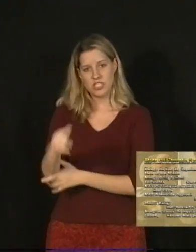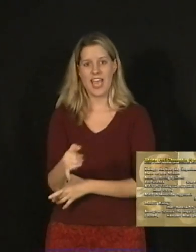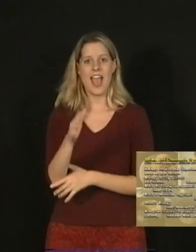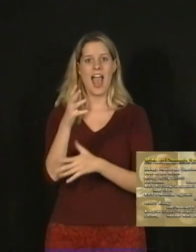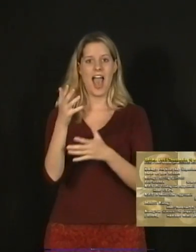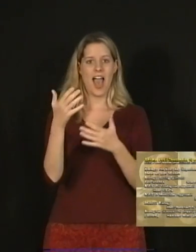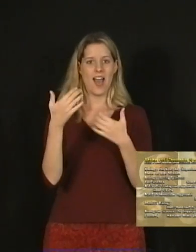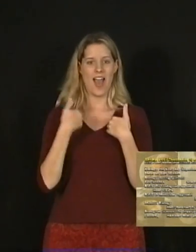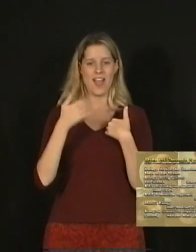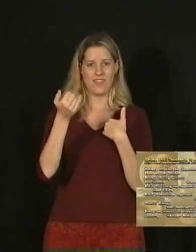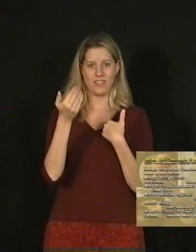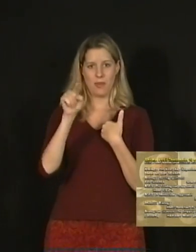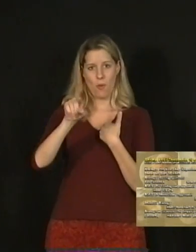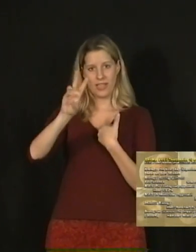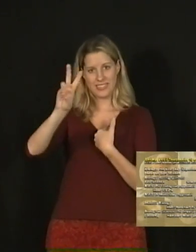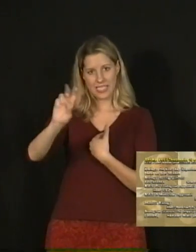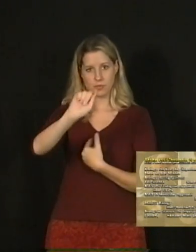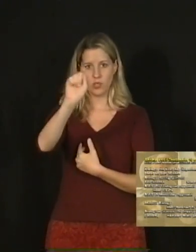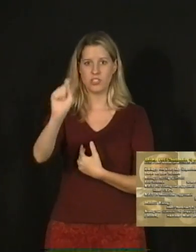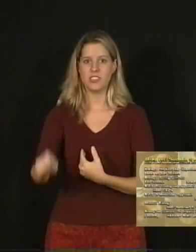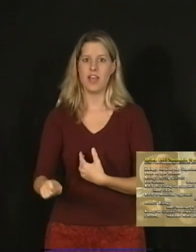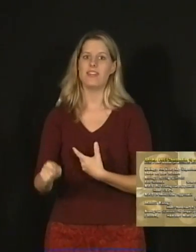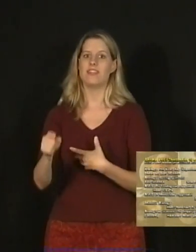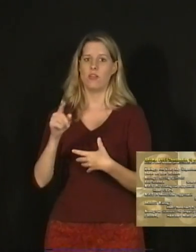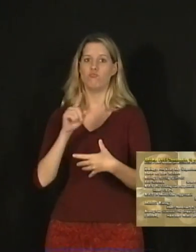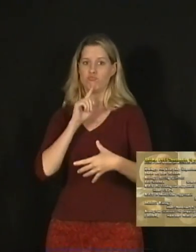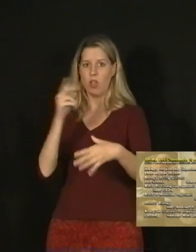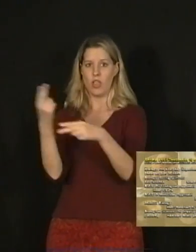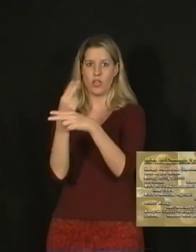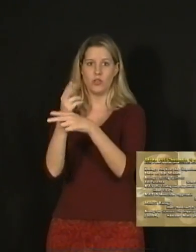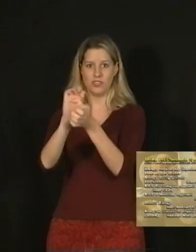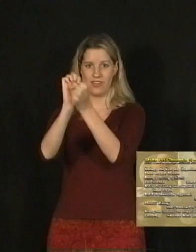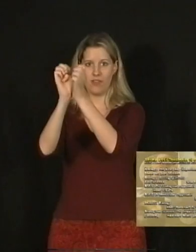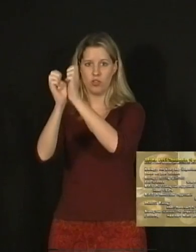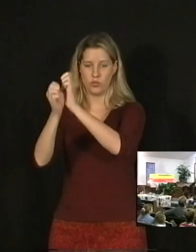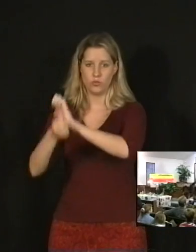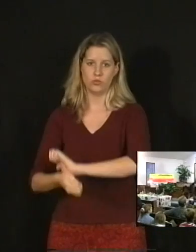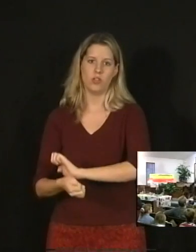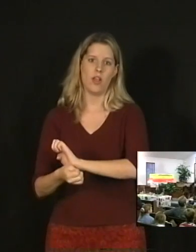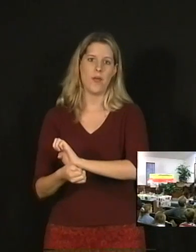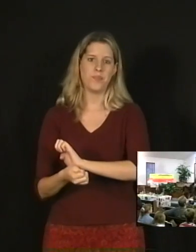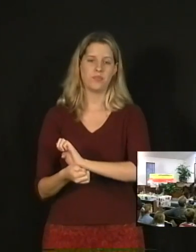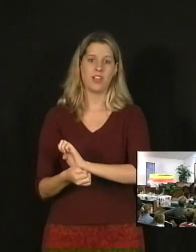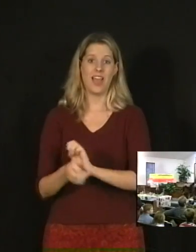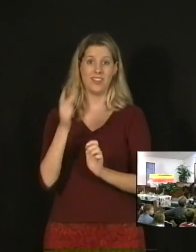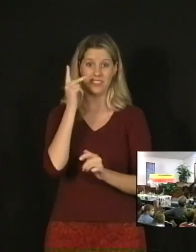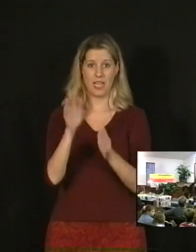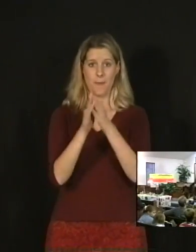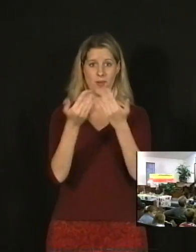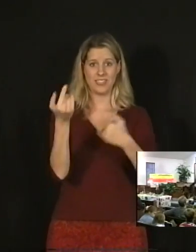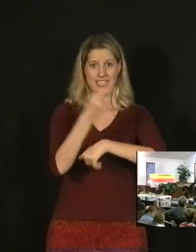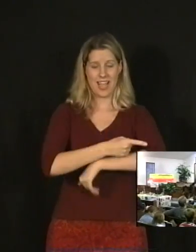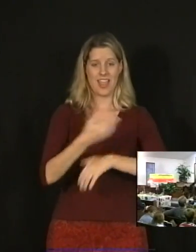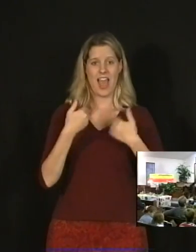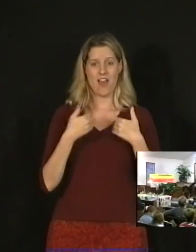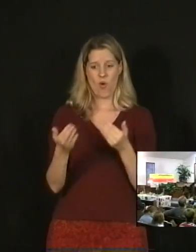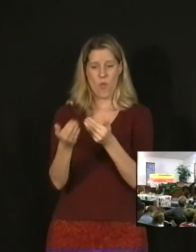15.6%. They really crammed evolution down the throat of those kids. I've seen books today that have nearly